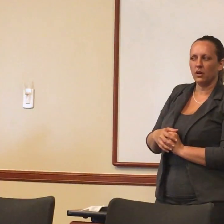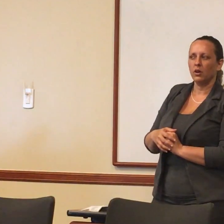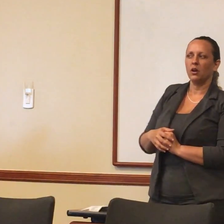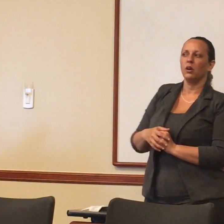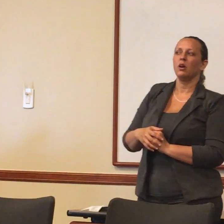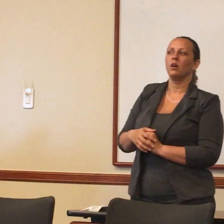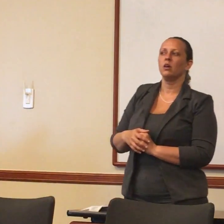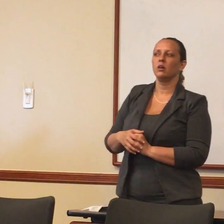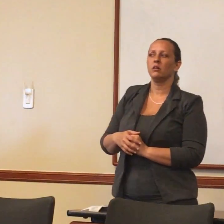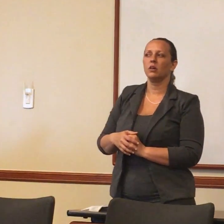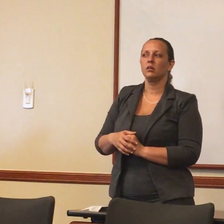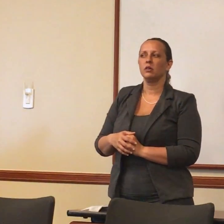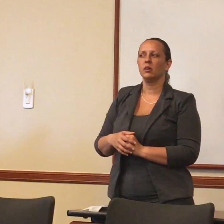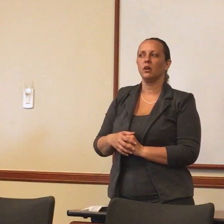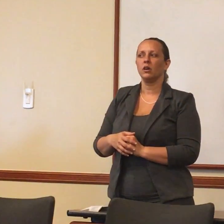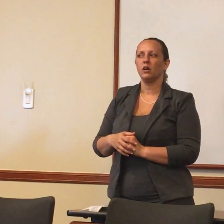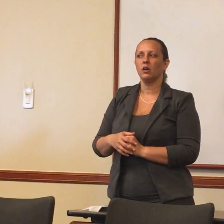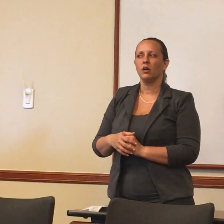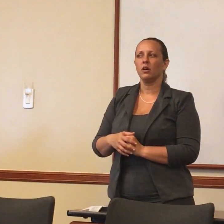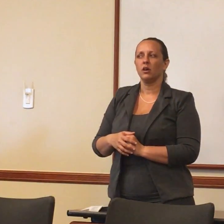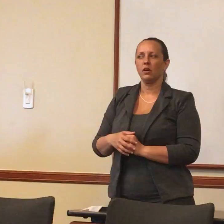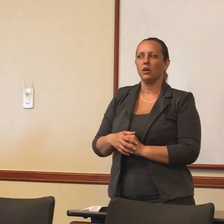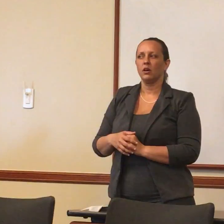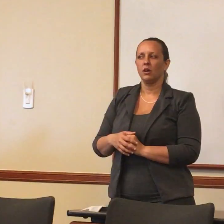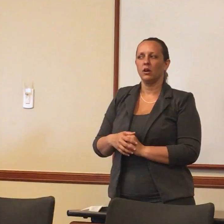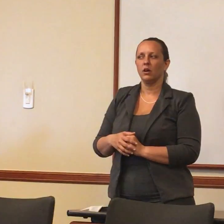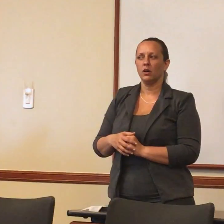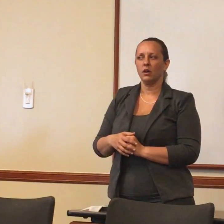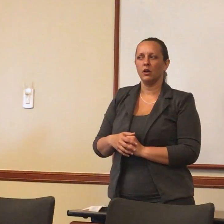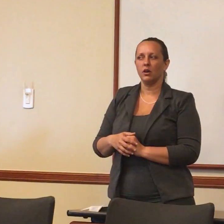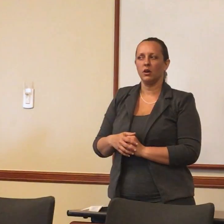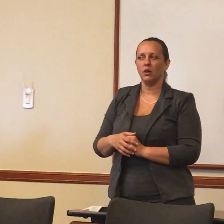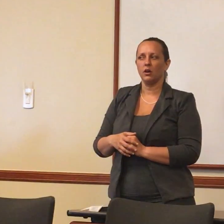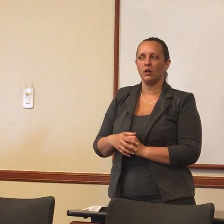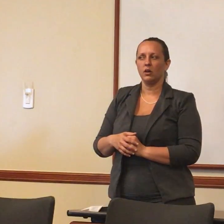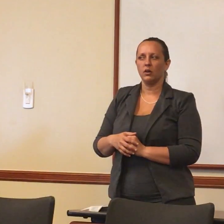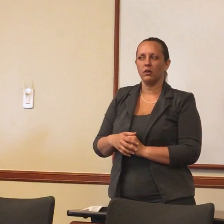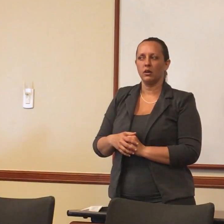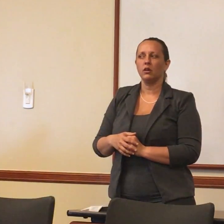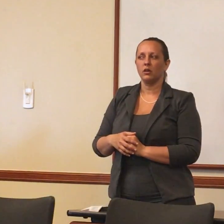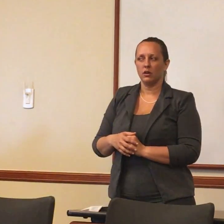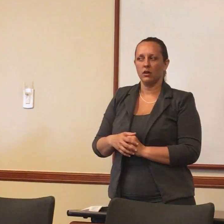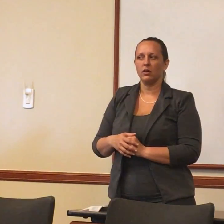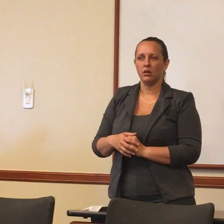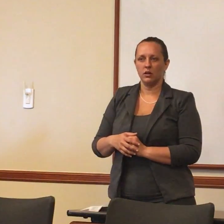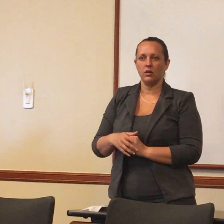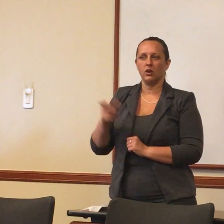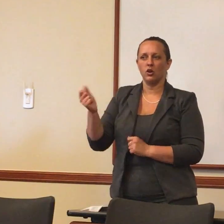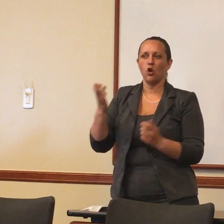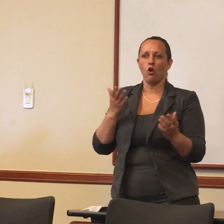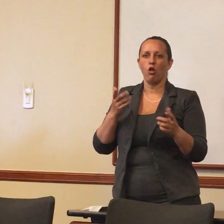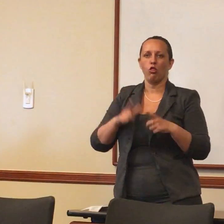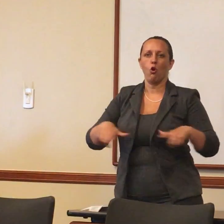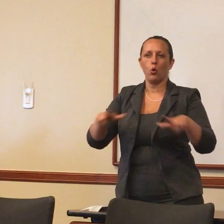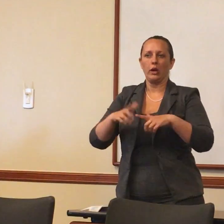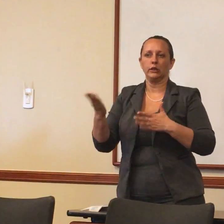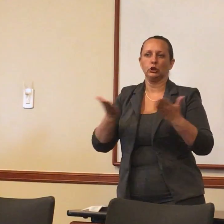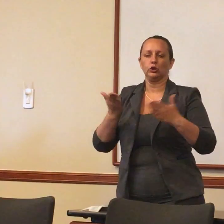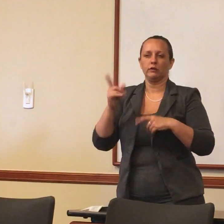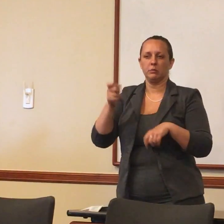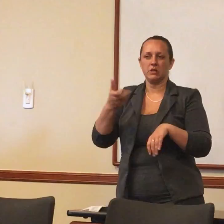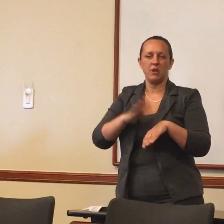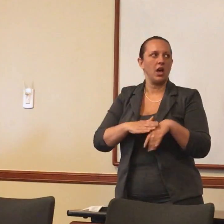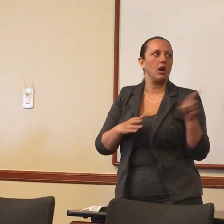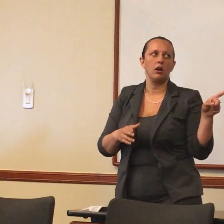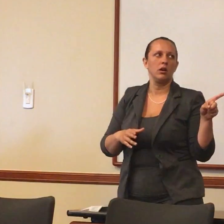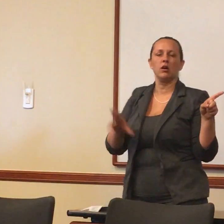What is your location service must be on your phone to be able to do that function? locate? It doesn't need to be on, it'll find my.